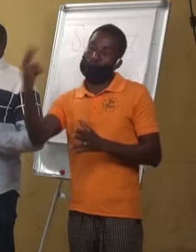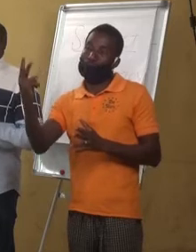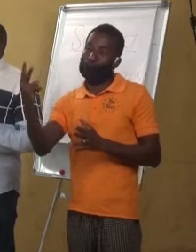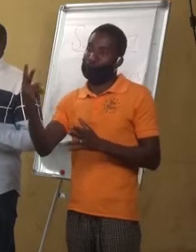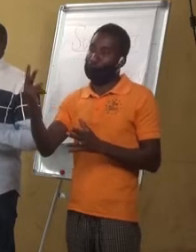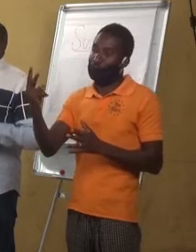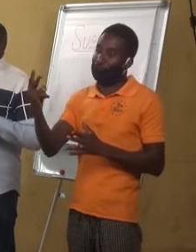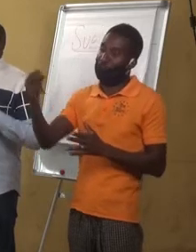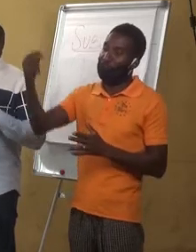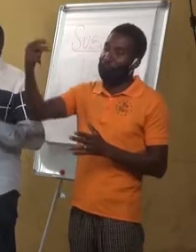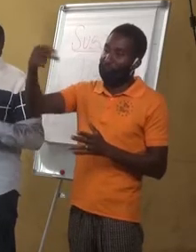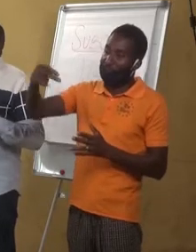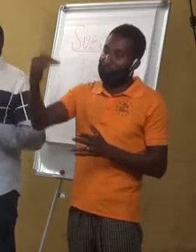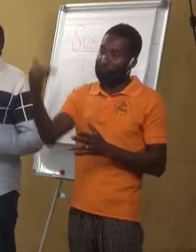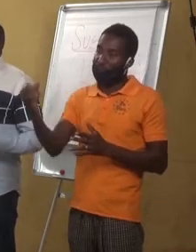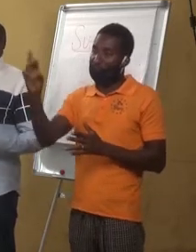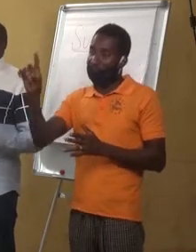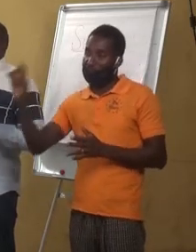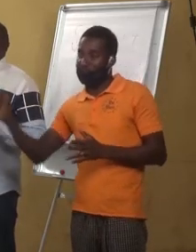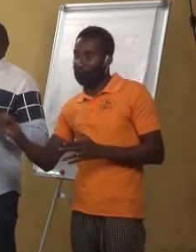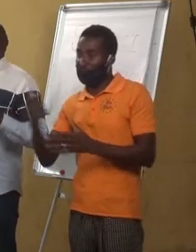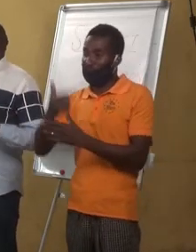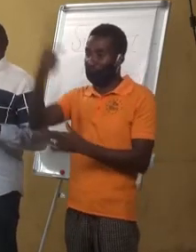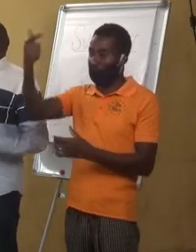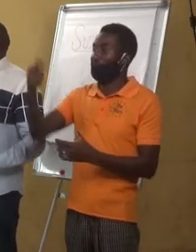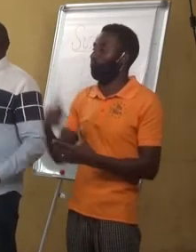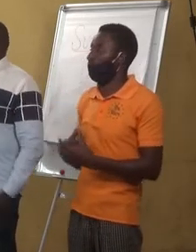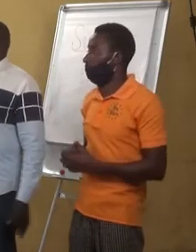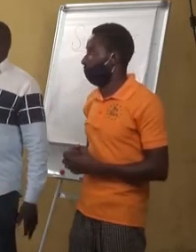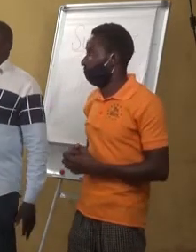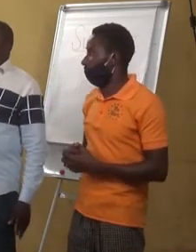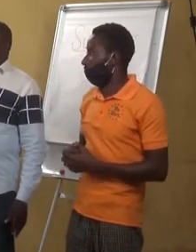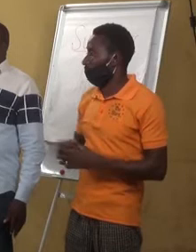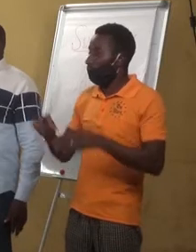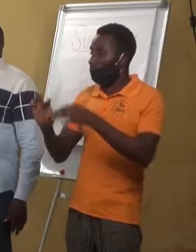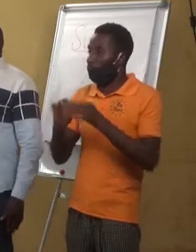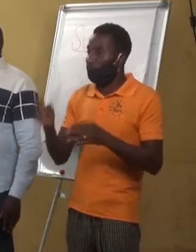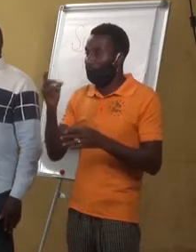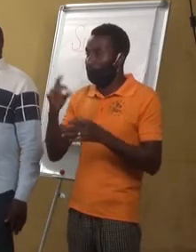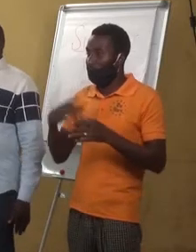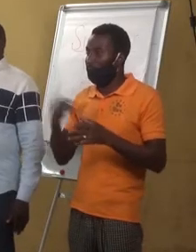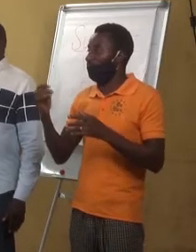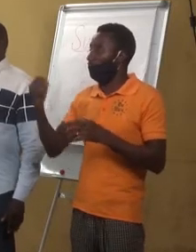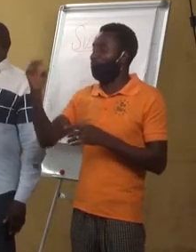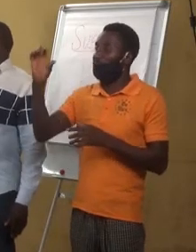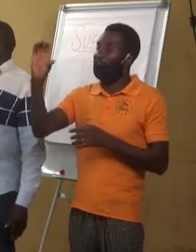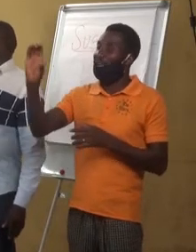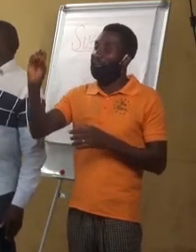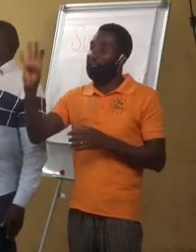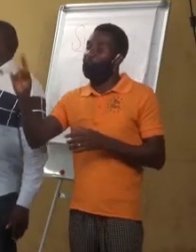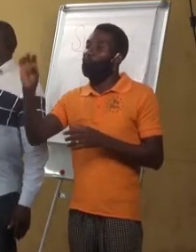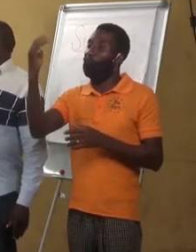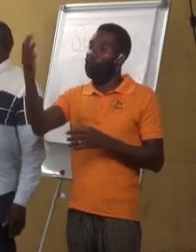bond like hydrogen chloride gas, and so on and so forth, bond like carbon 4 oxide gas. They are example